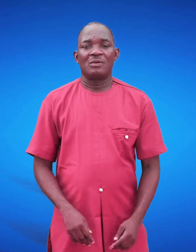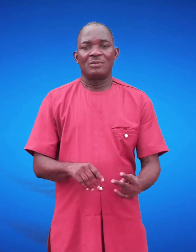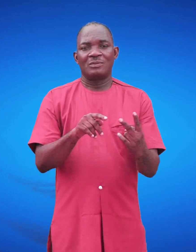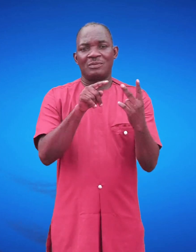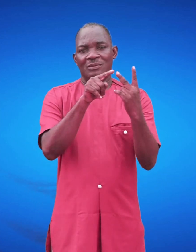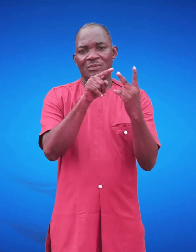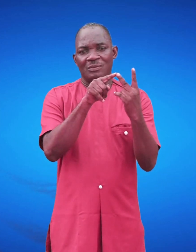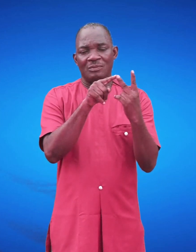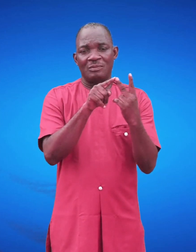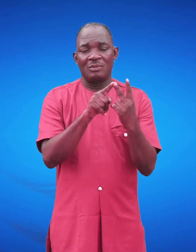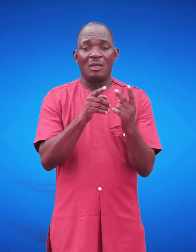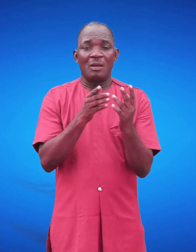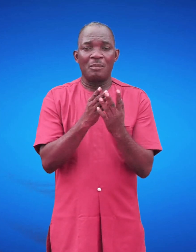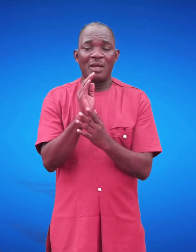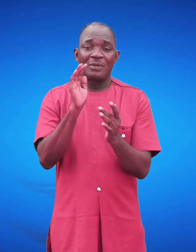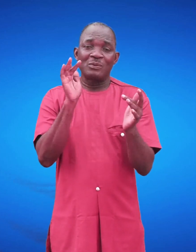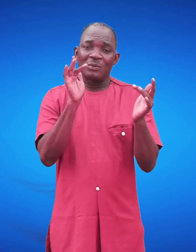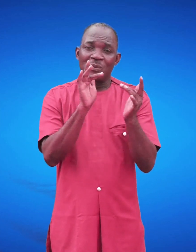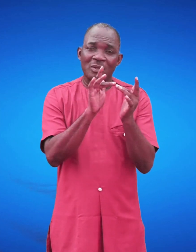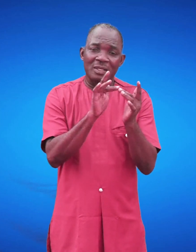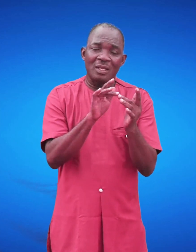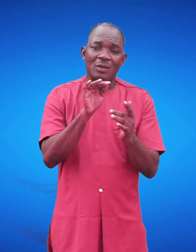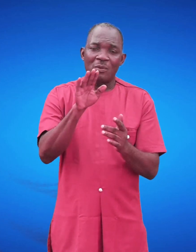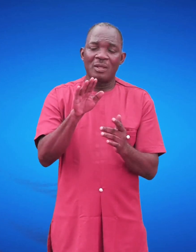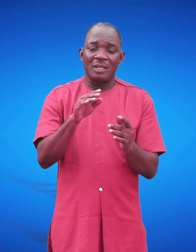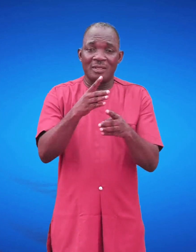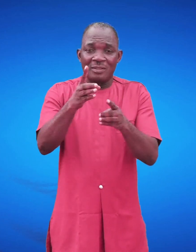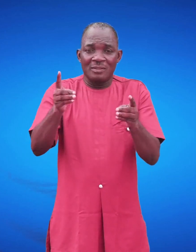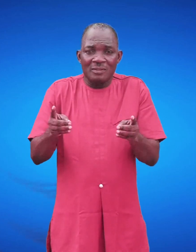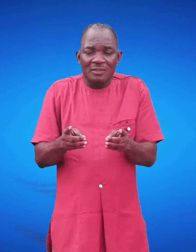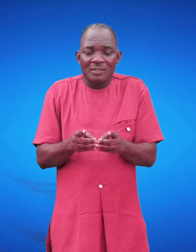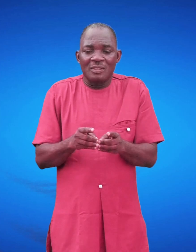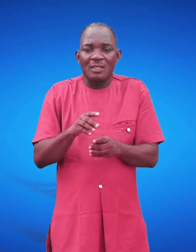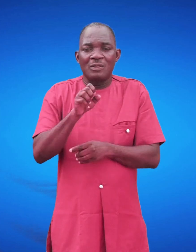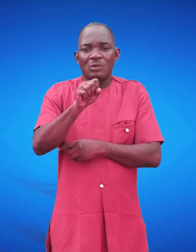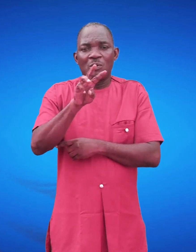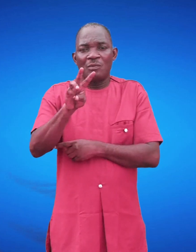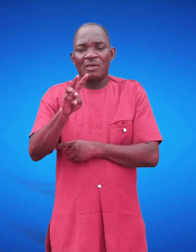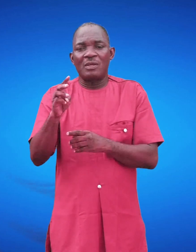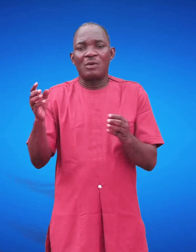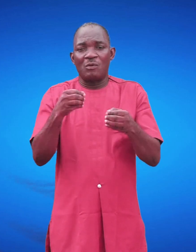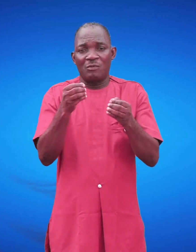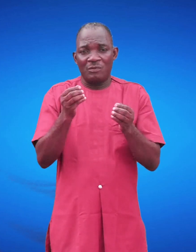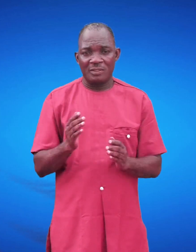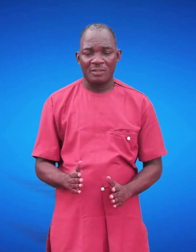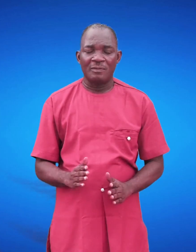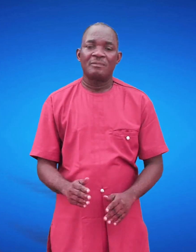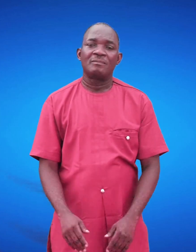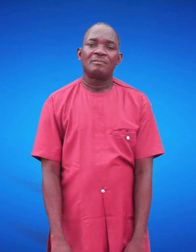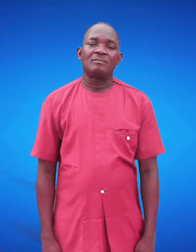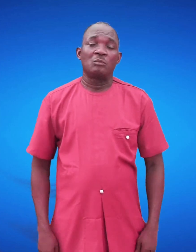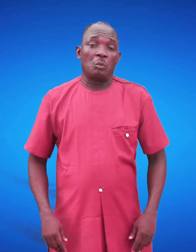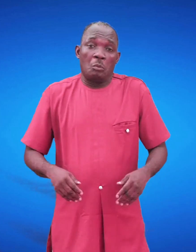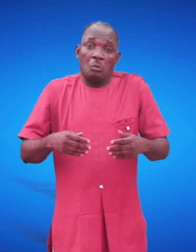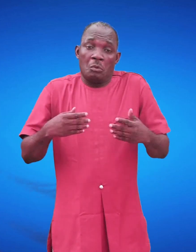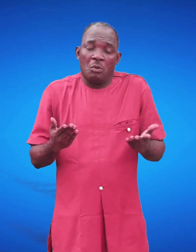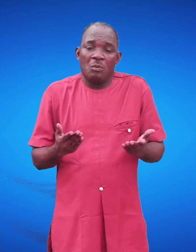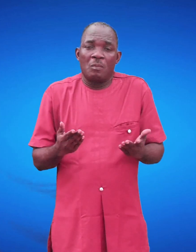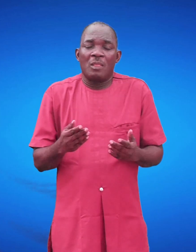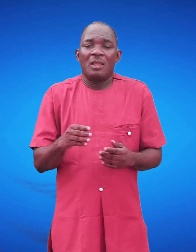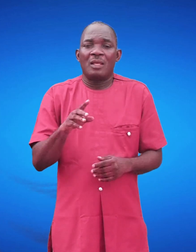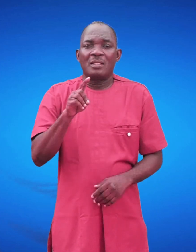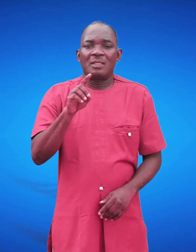2. By contacting your district social welfare officer or